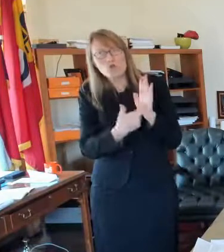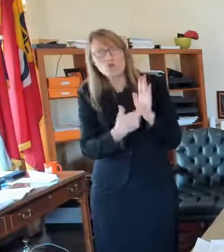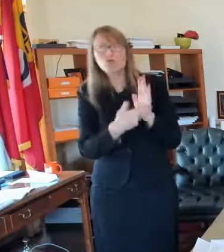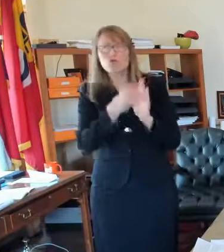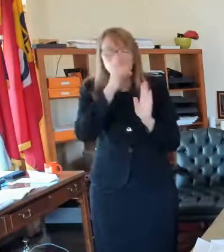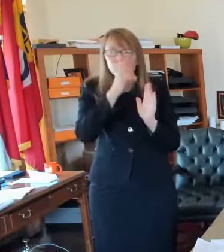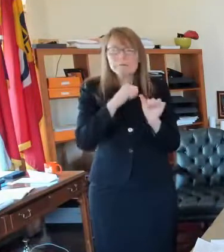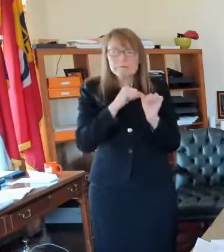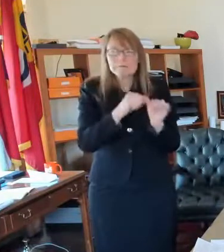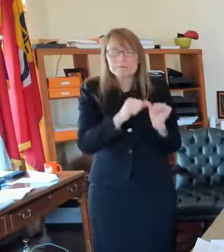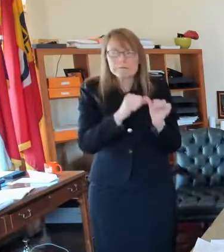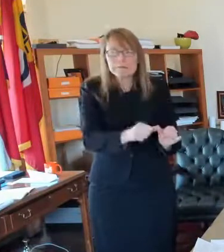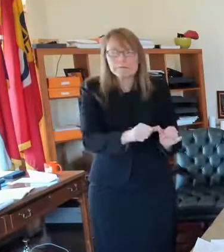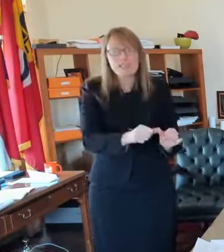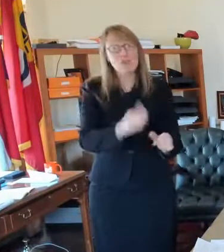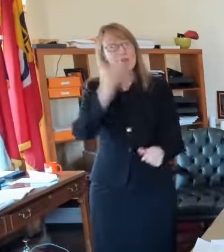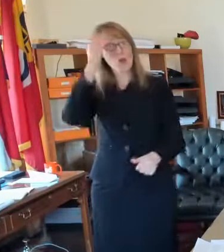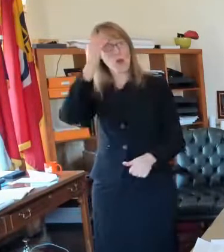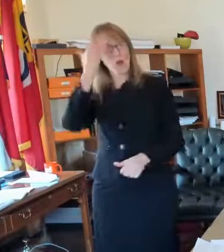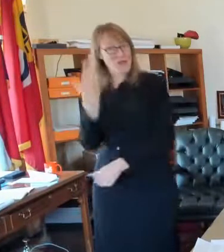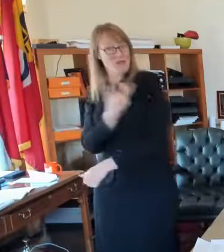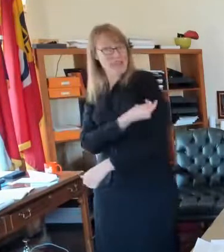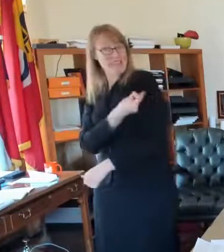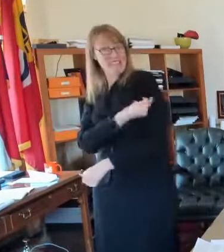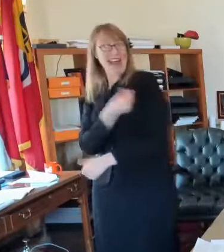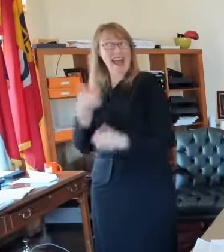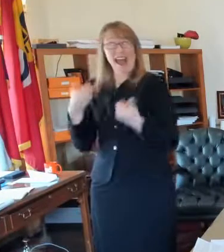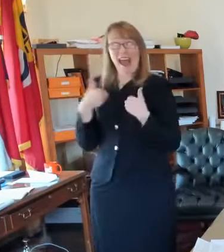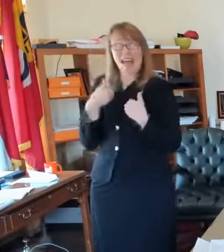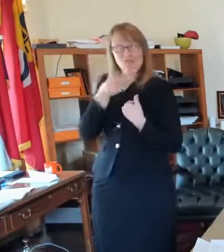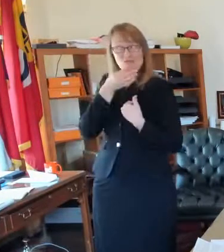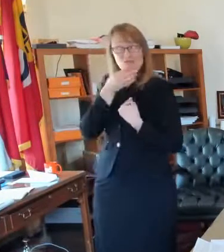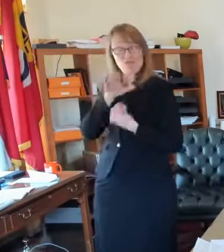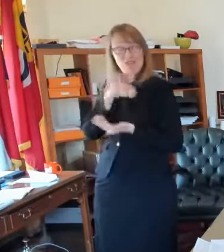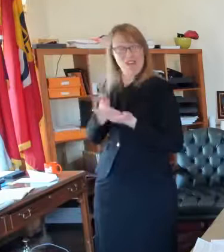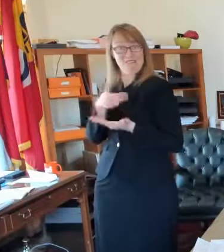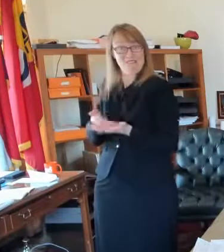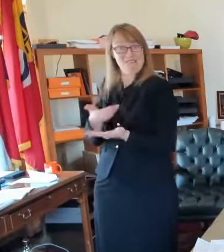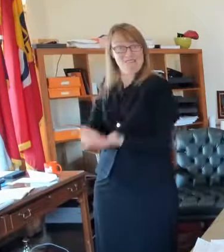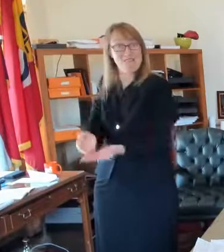vaccines are on the horizon. And we know we